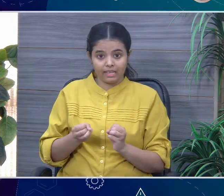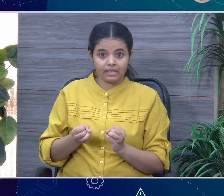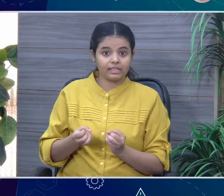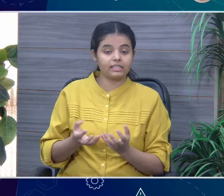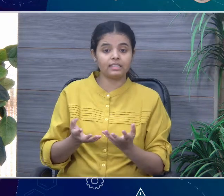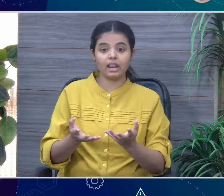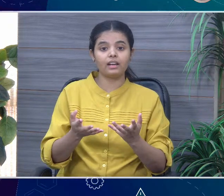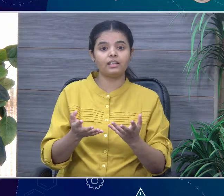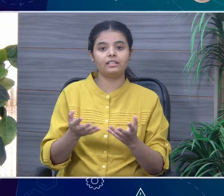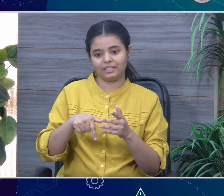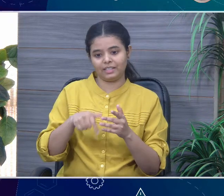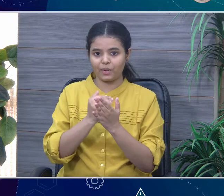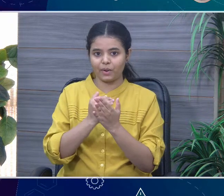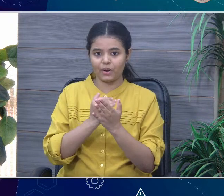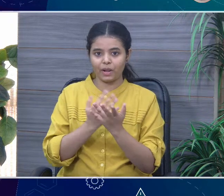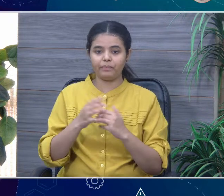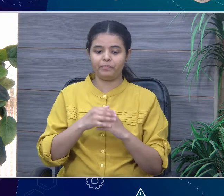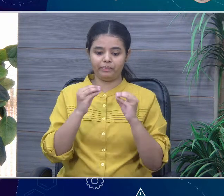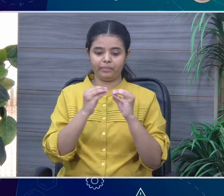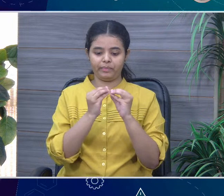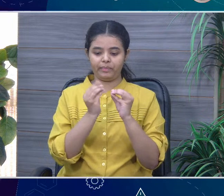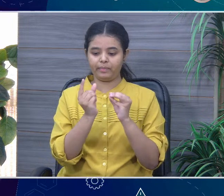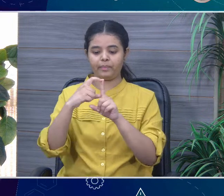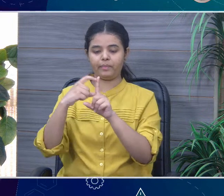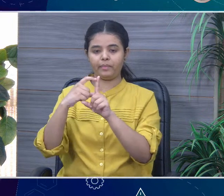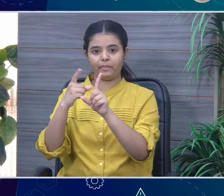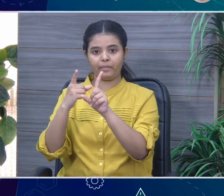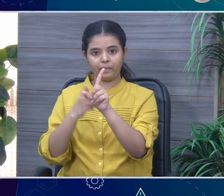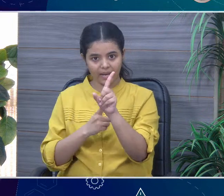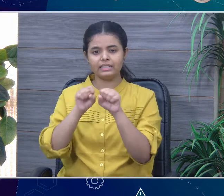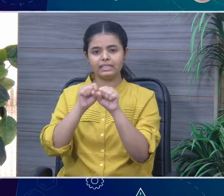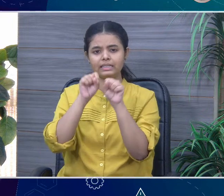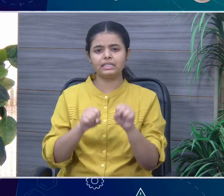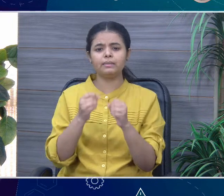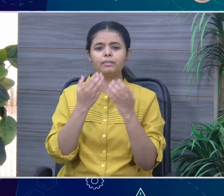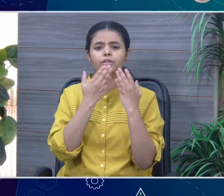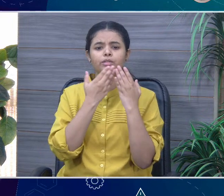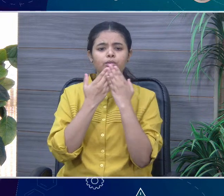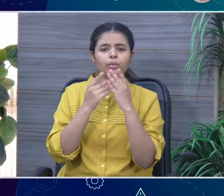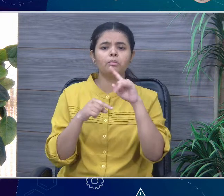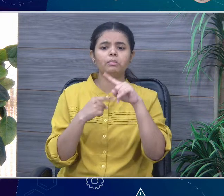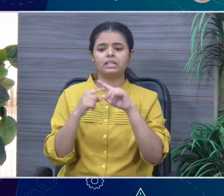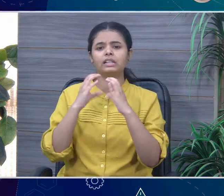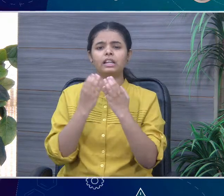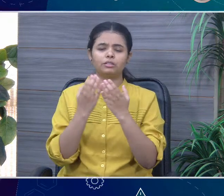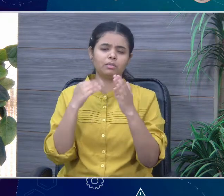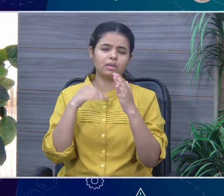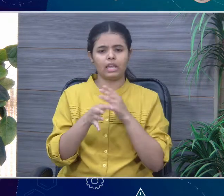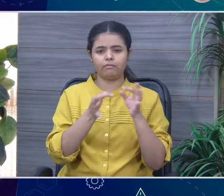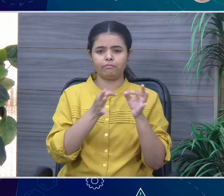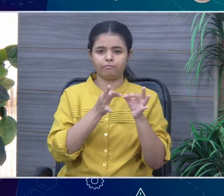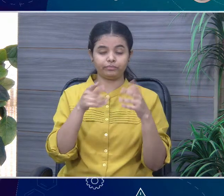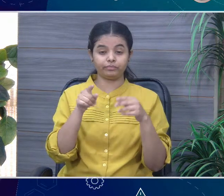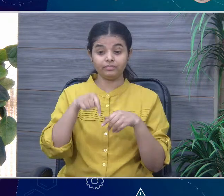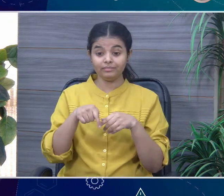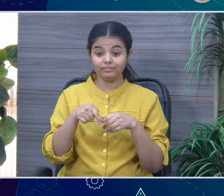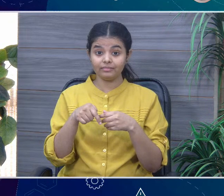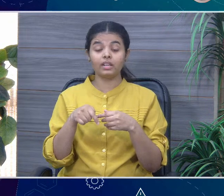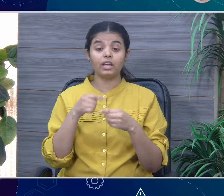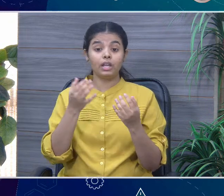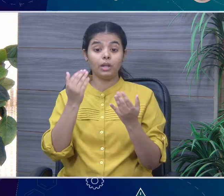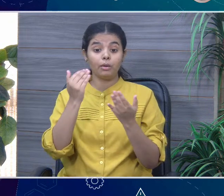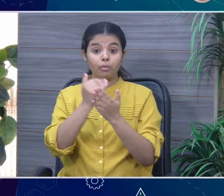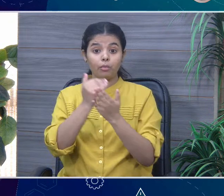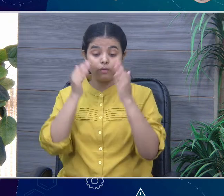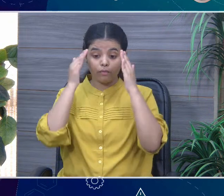understanding what is a buddy system in a school or a classroom. But now, because this particular program is for inclusive classroom,